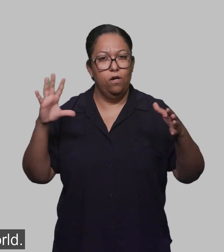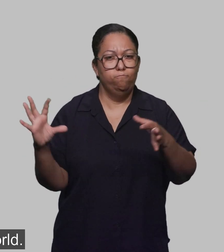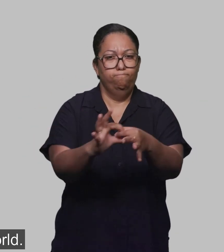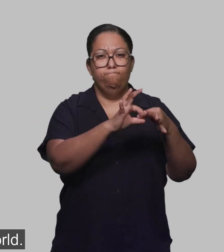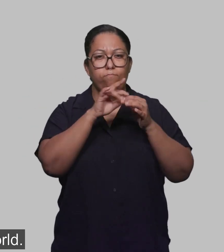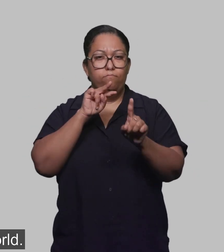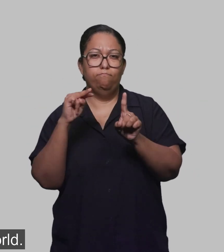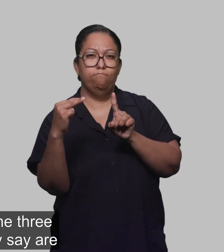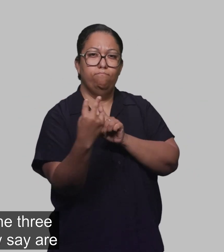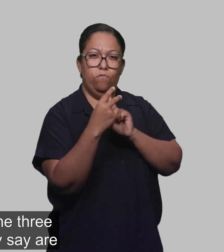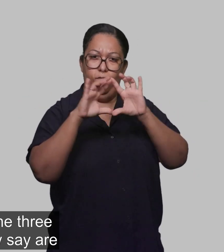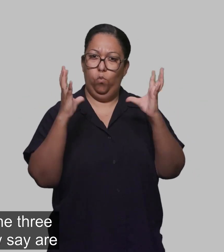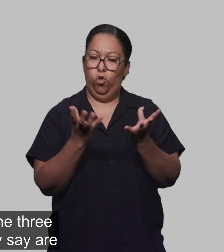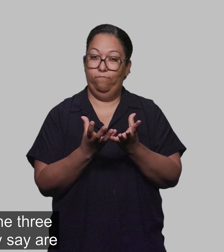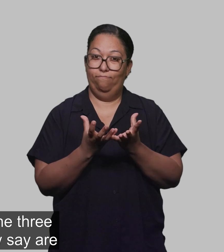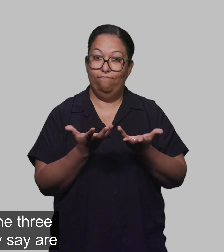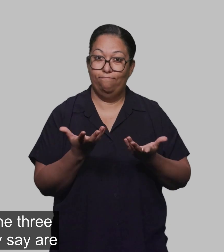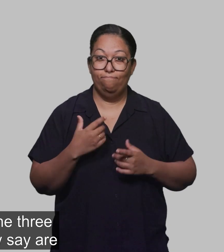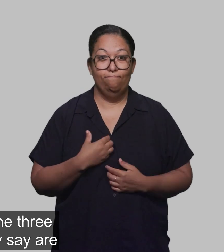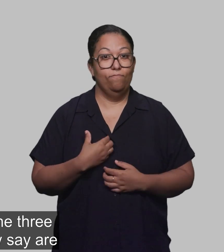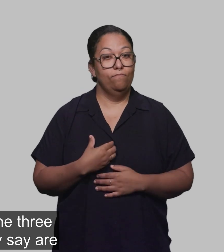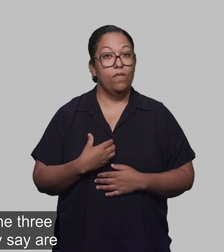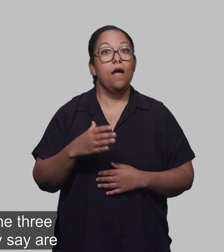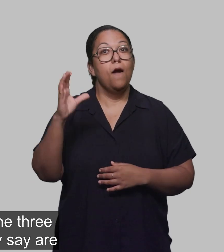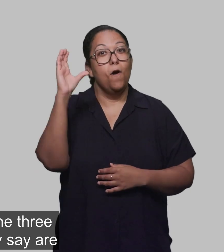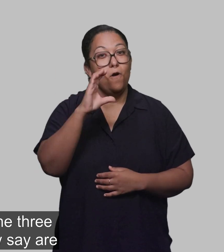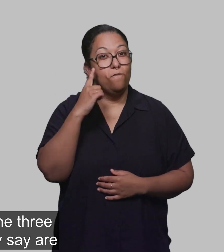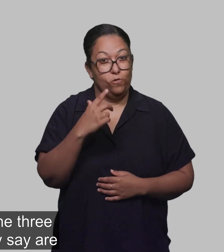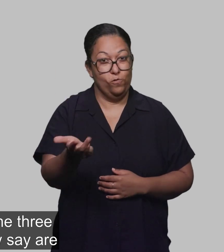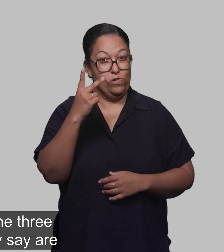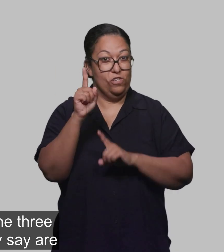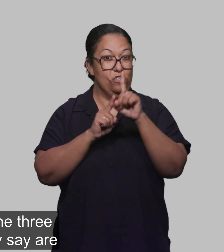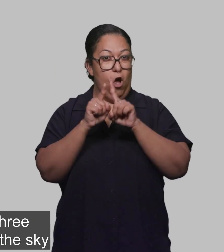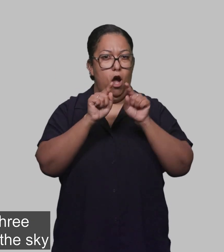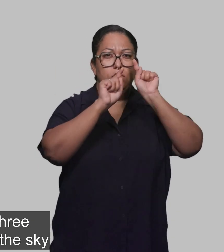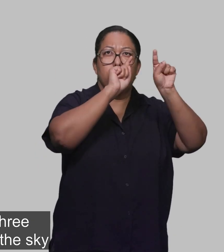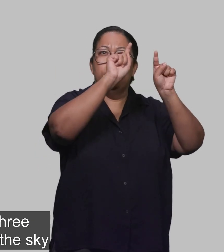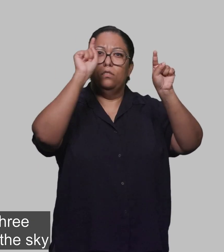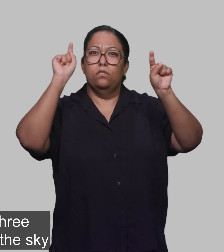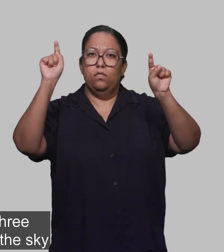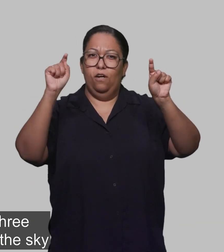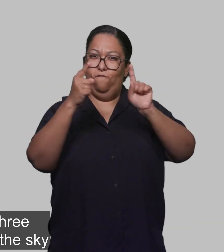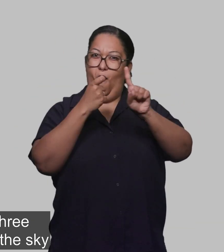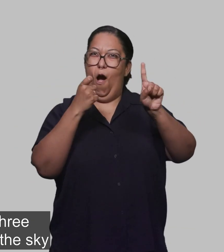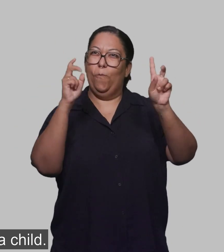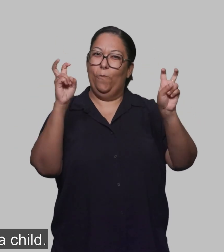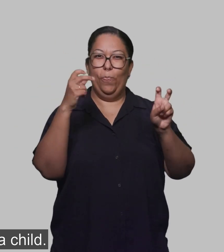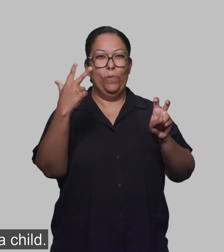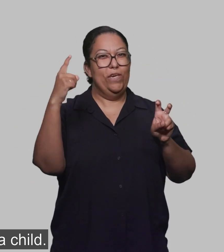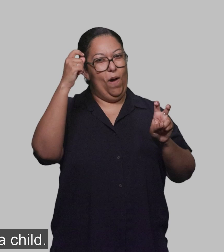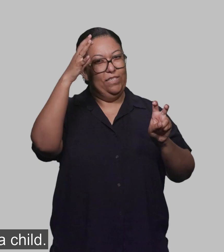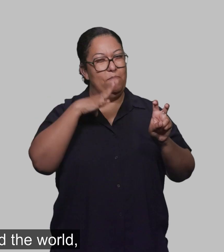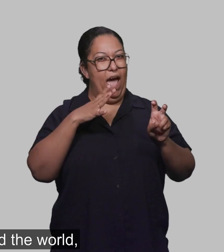world. I looked for the 3 stars that they say are from the 3 wise men in the sky when